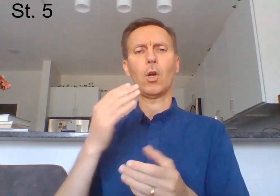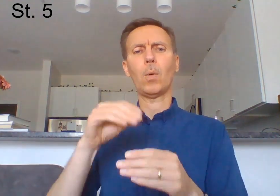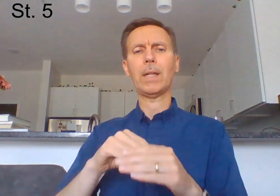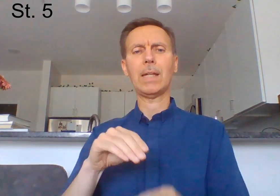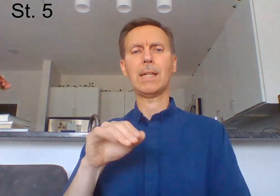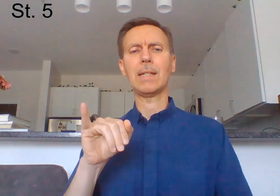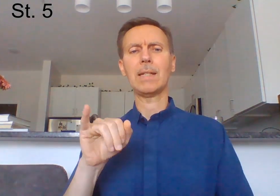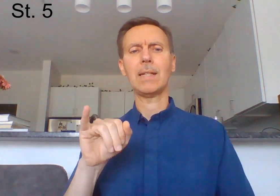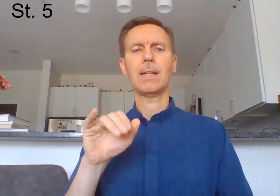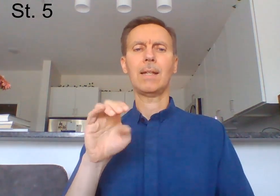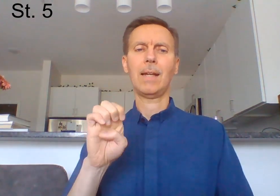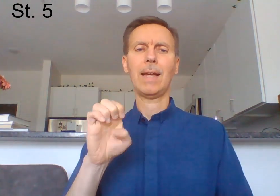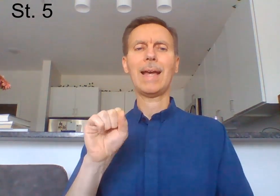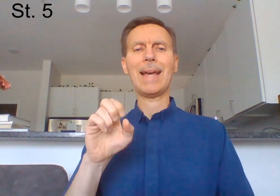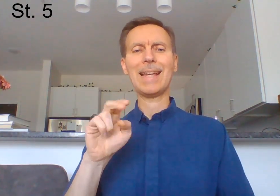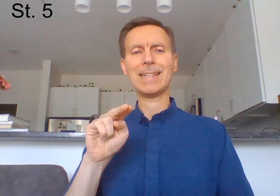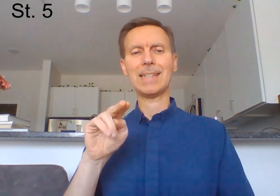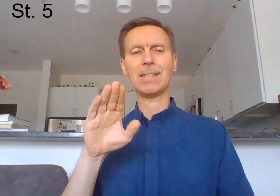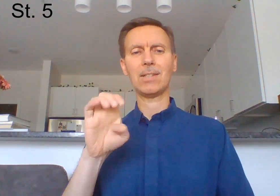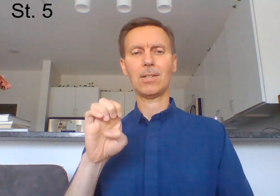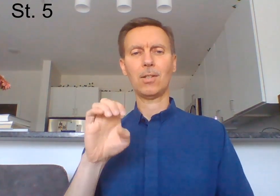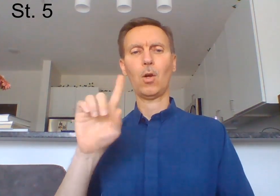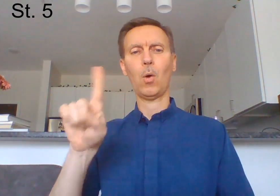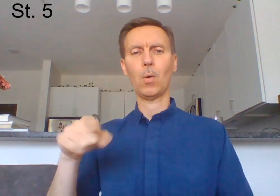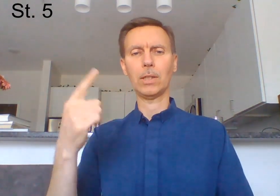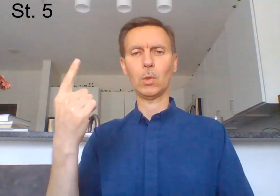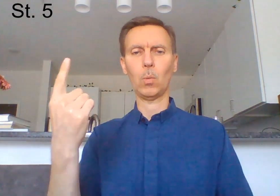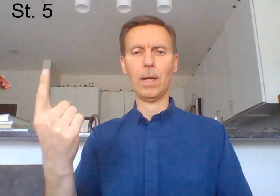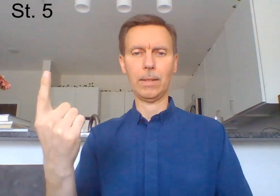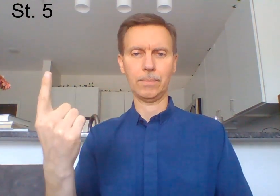Though in essence only one.